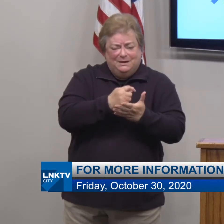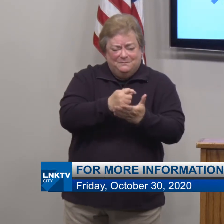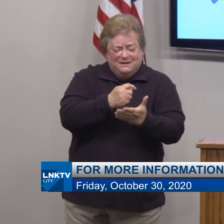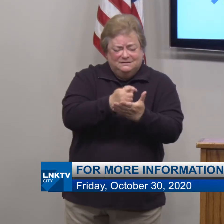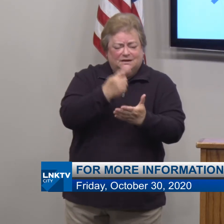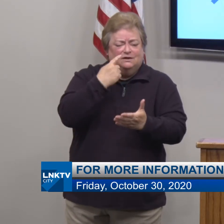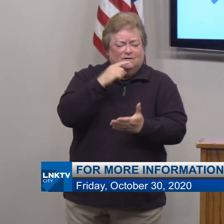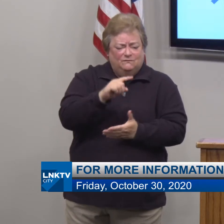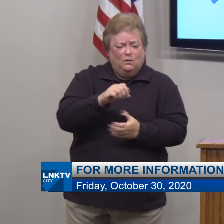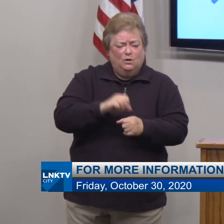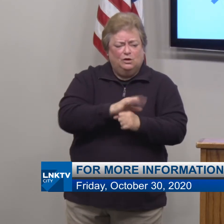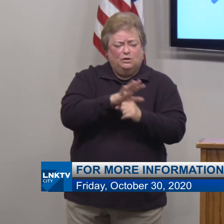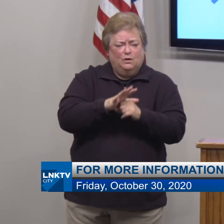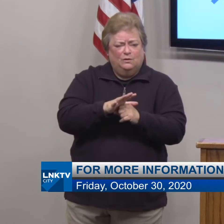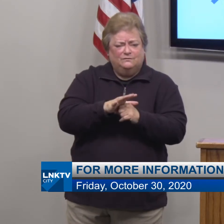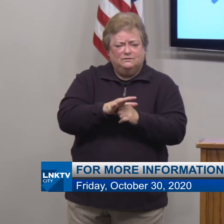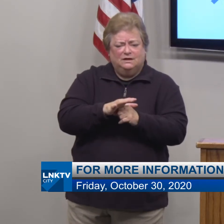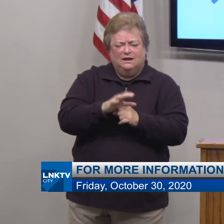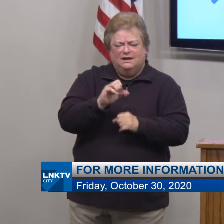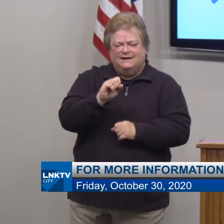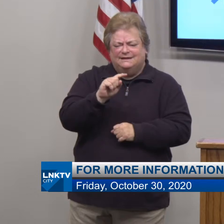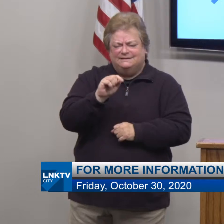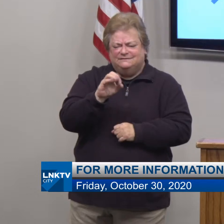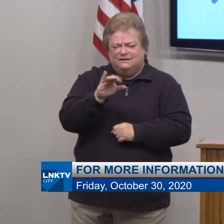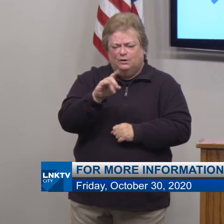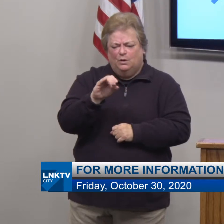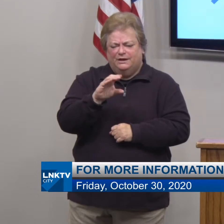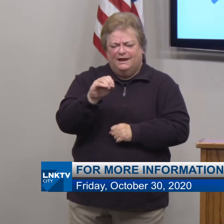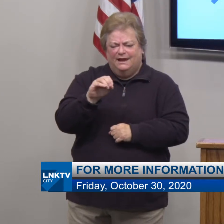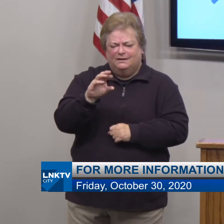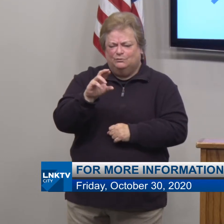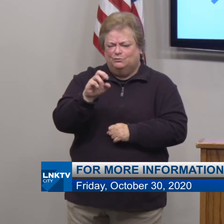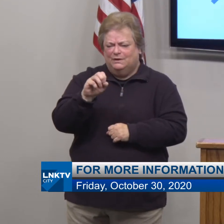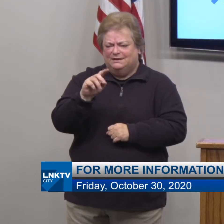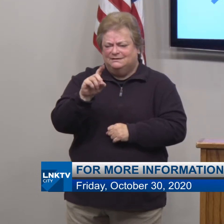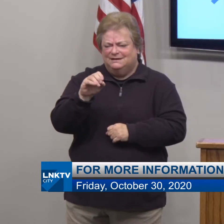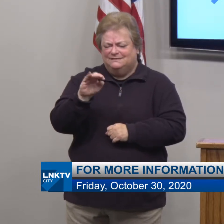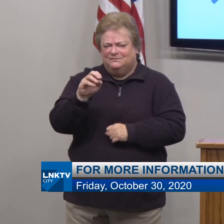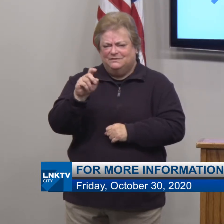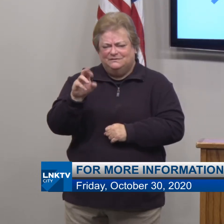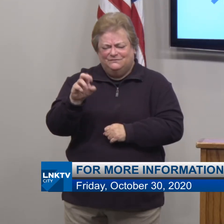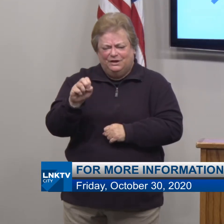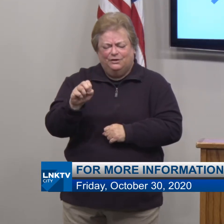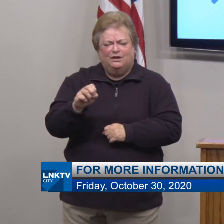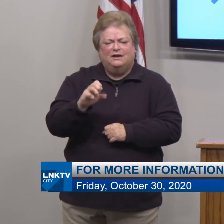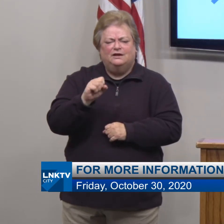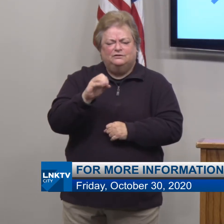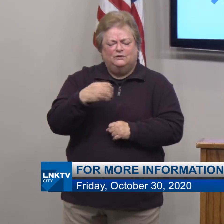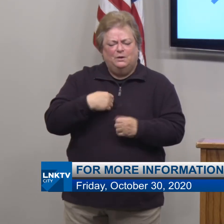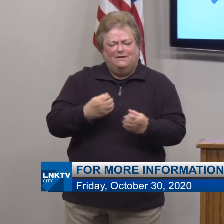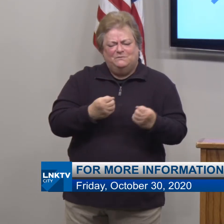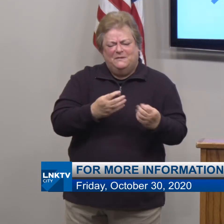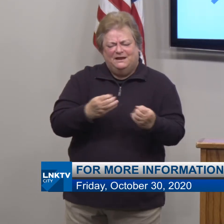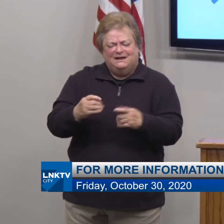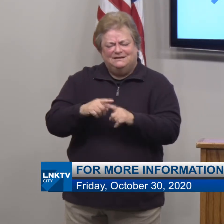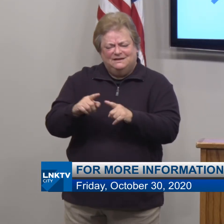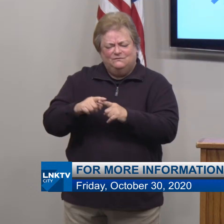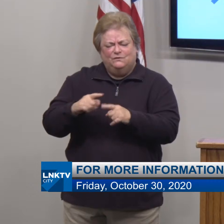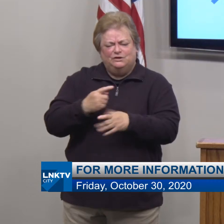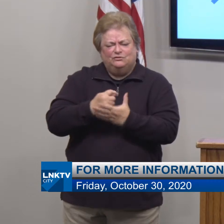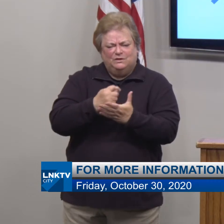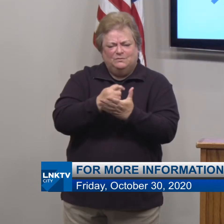the steroid treatment. So there's all kinds of different treatments that are required that take a